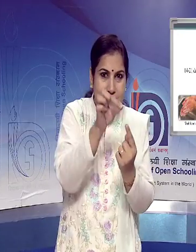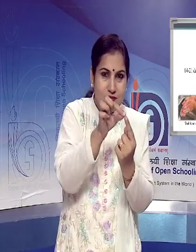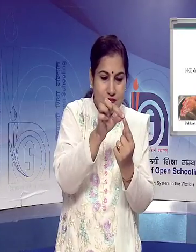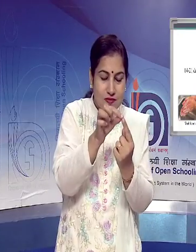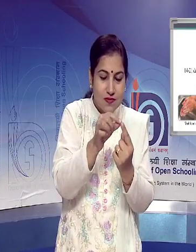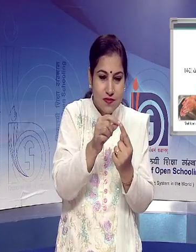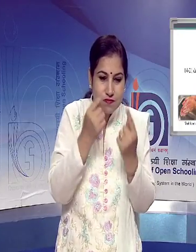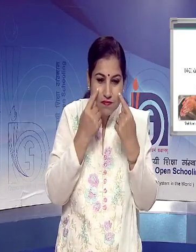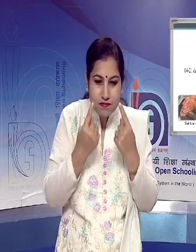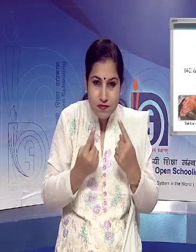be done.